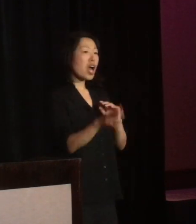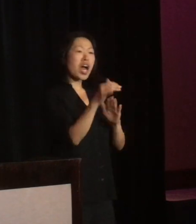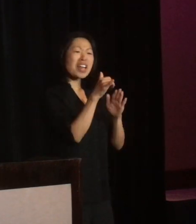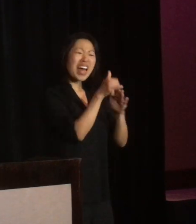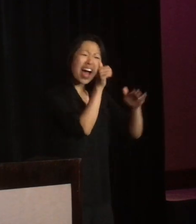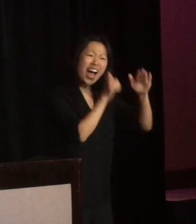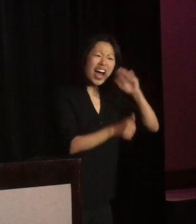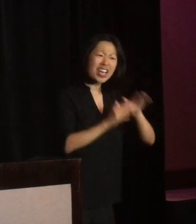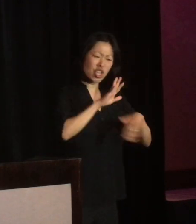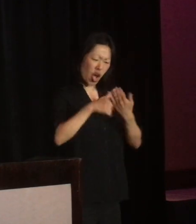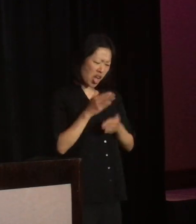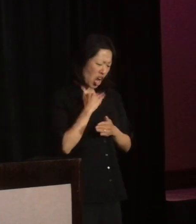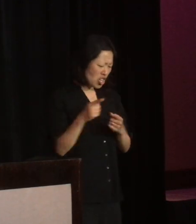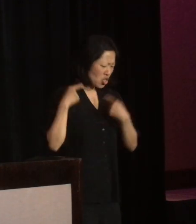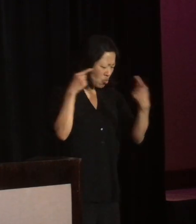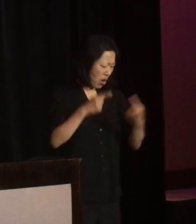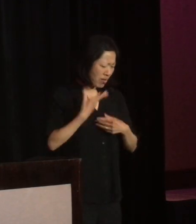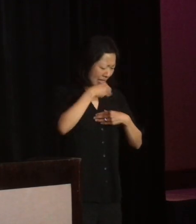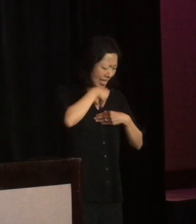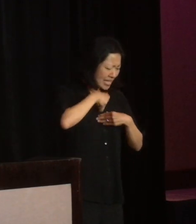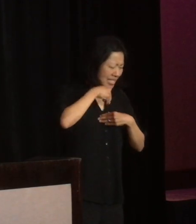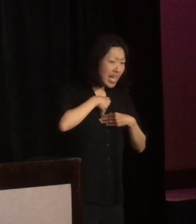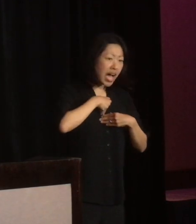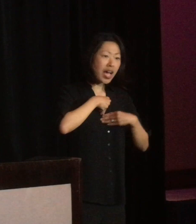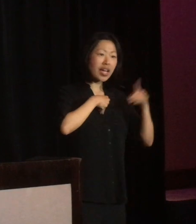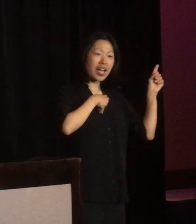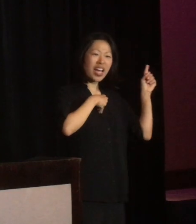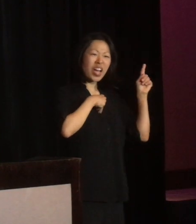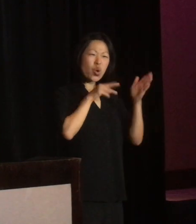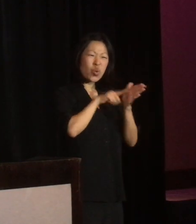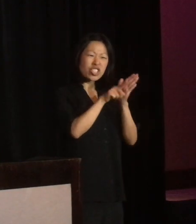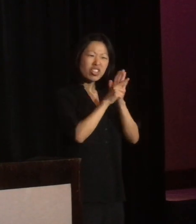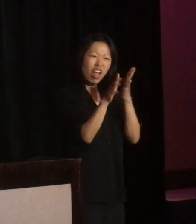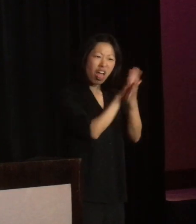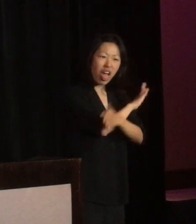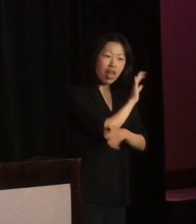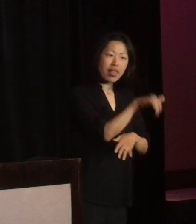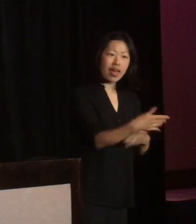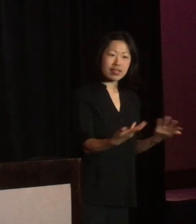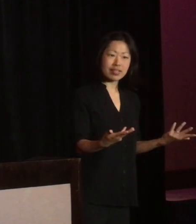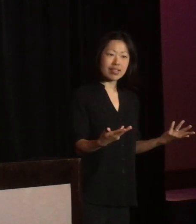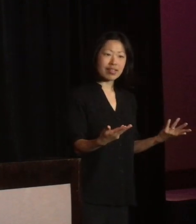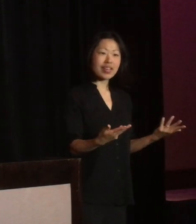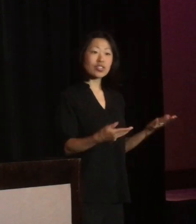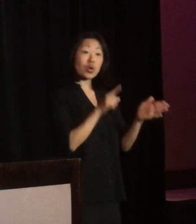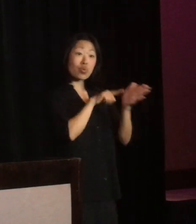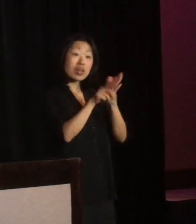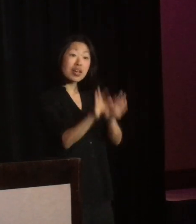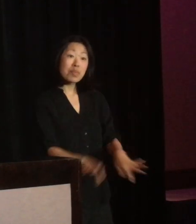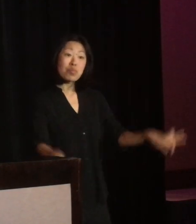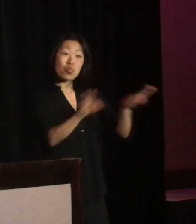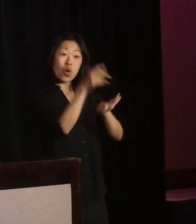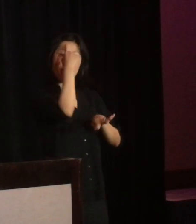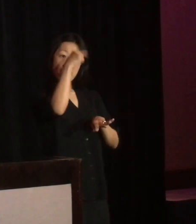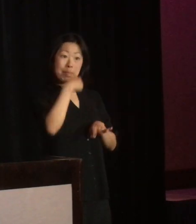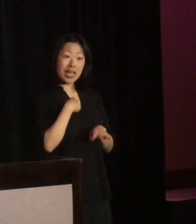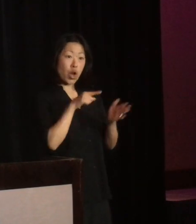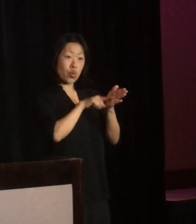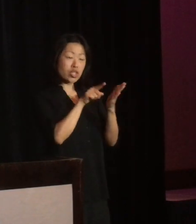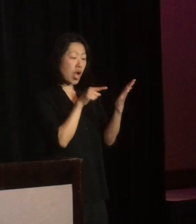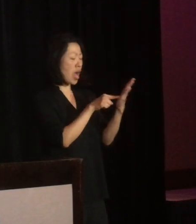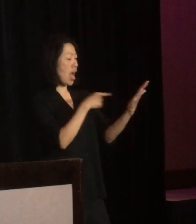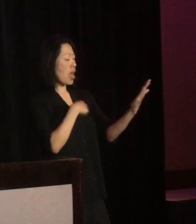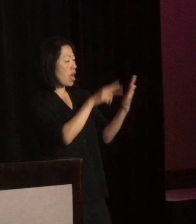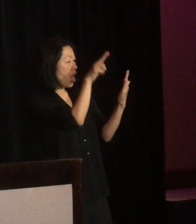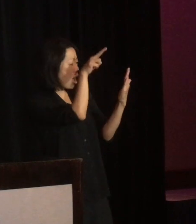that we struggle with. And this is also why this was interesting and important to me, because I saw this. I saw some of